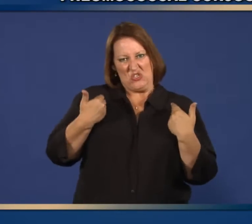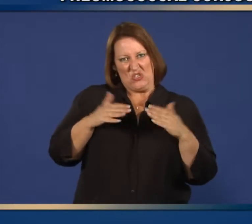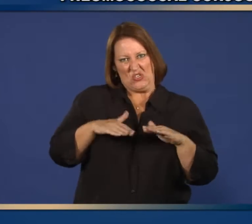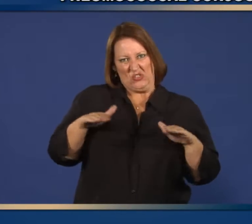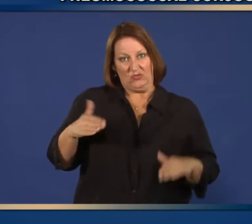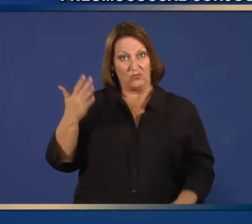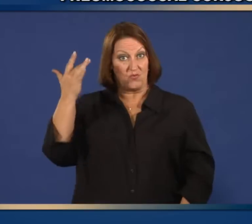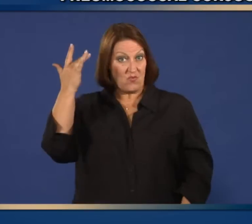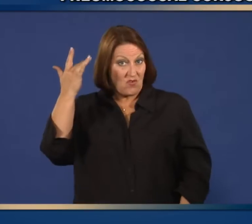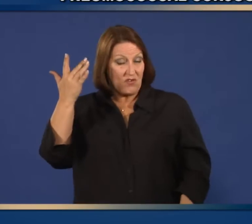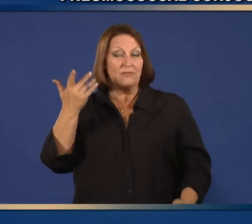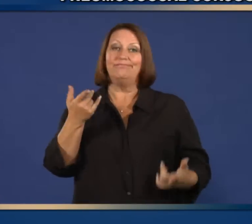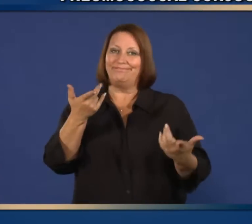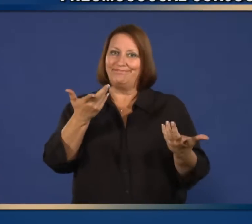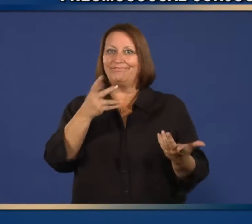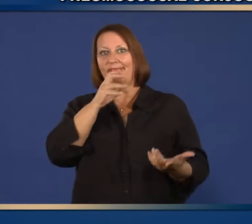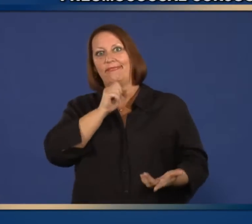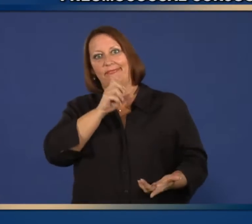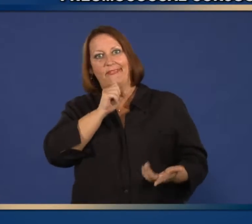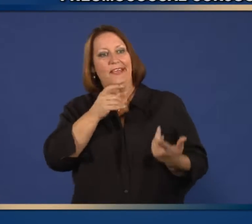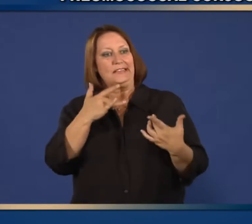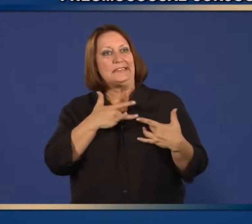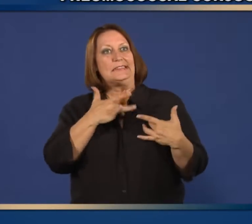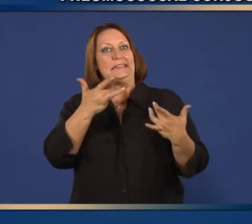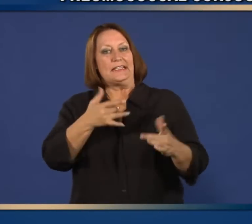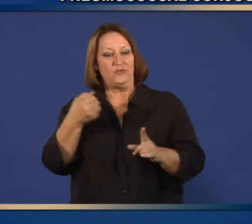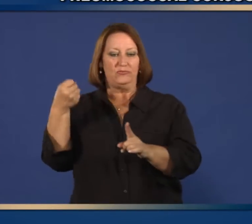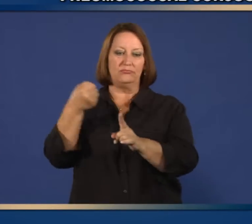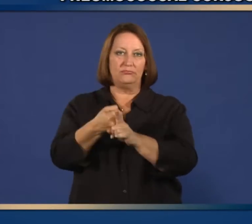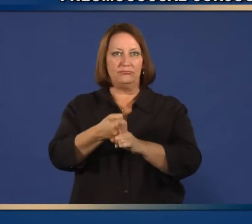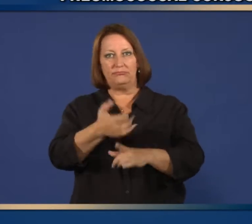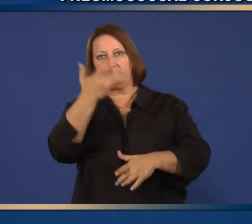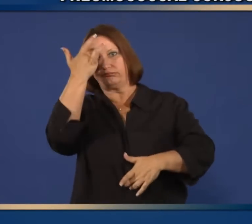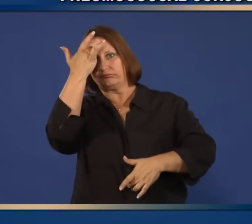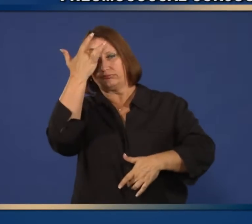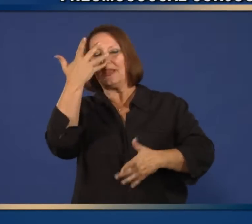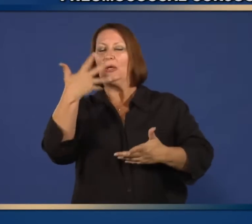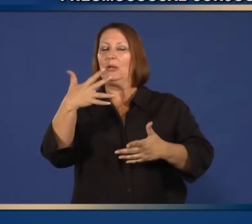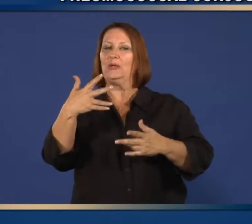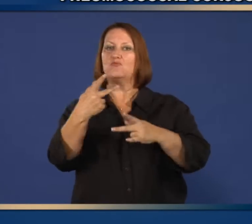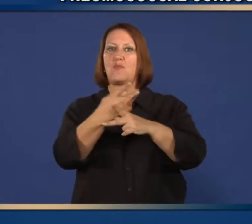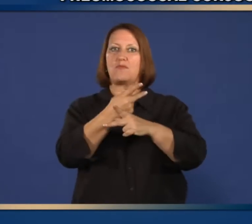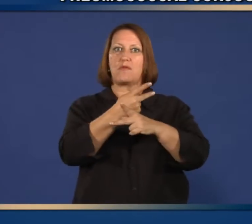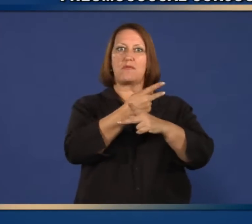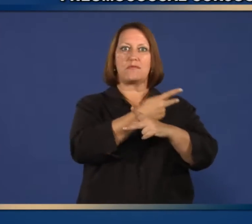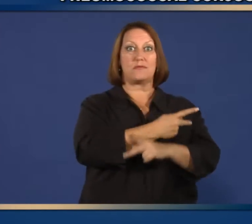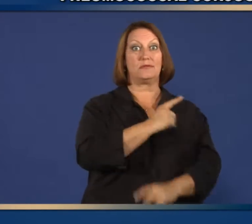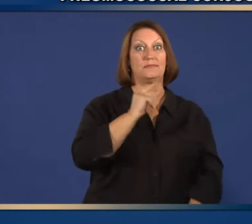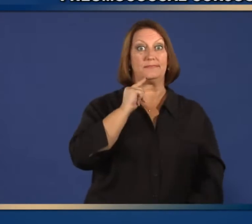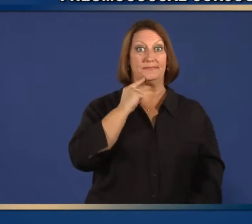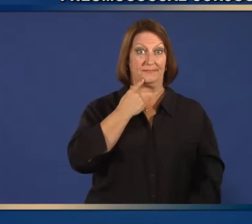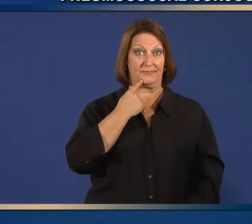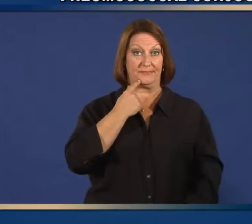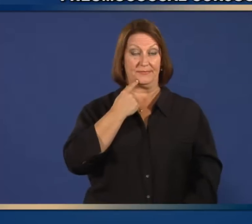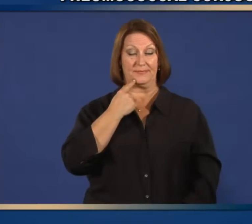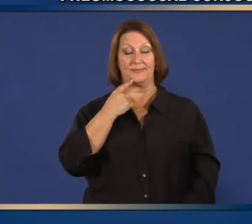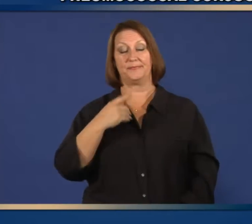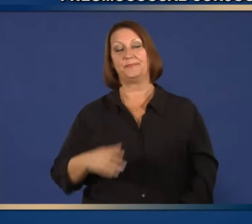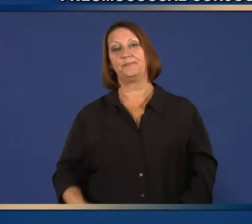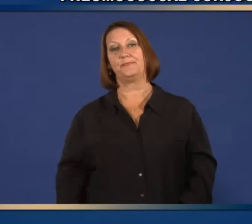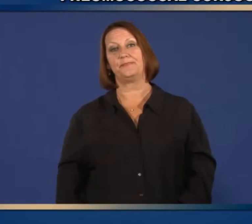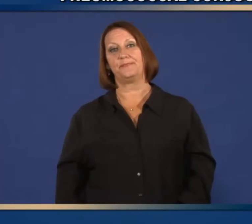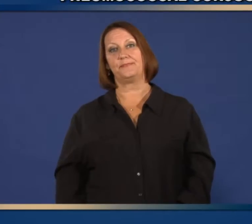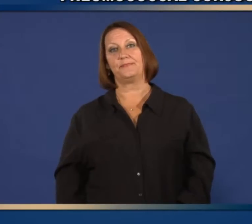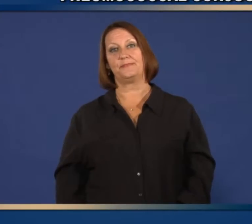for serious diseases caused by pneumococcal bacteria. In addition to